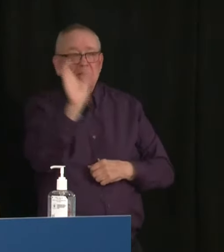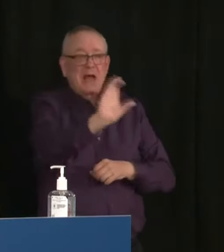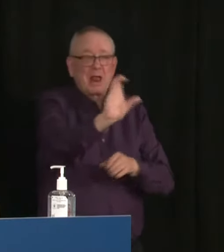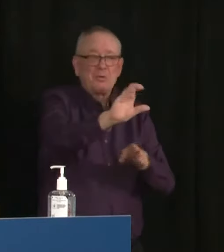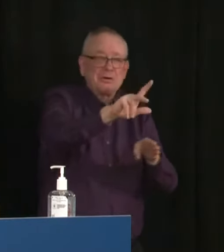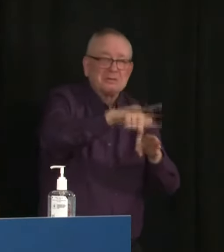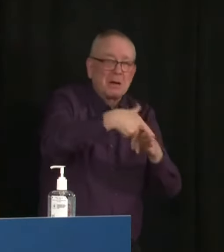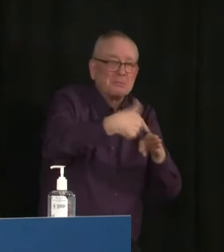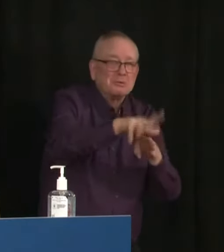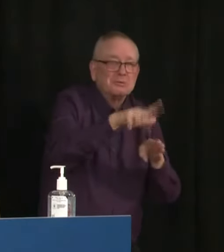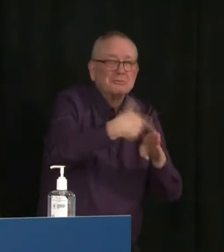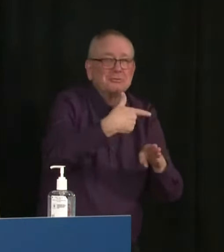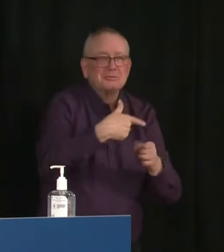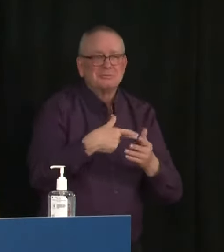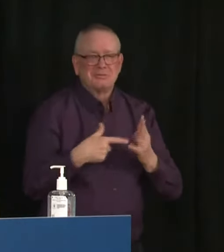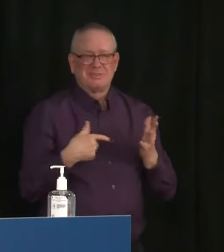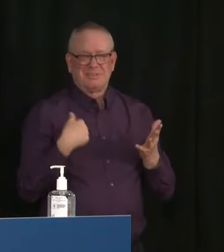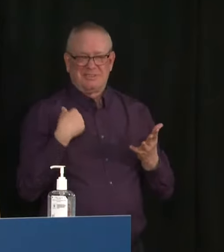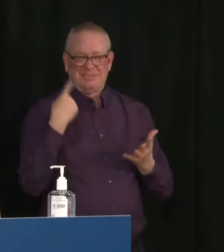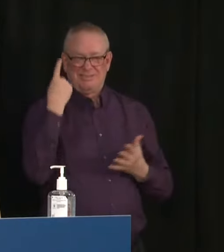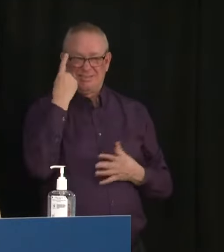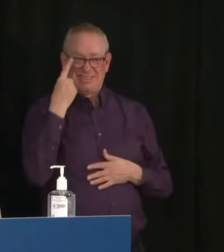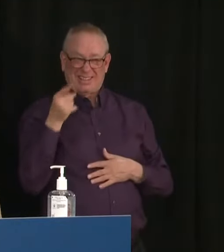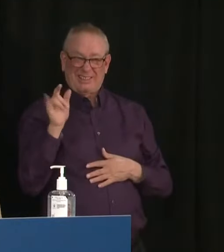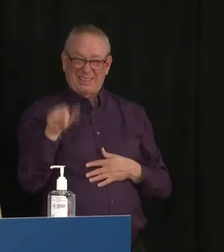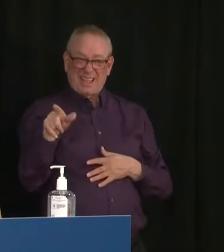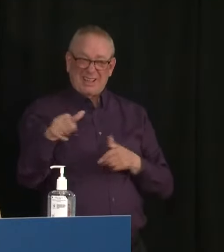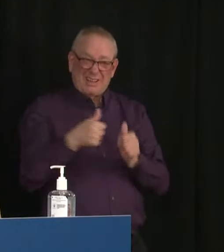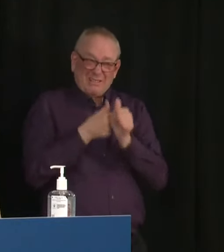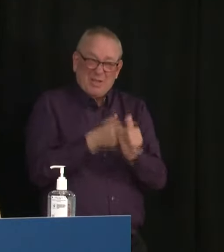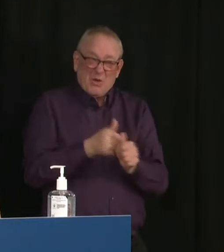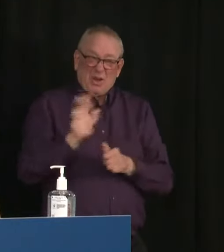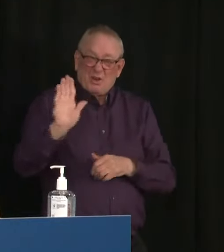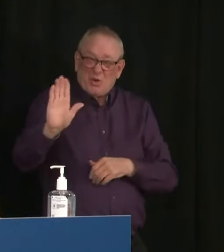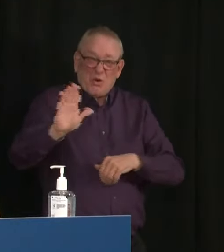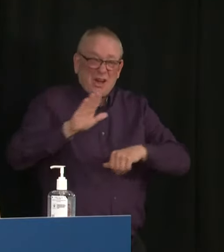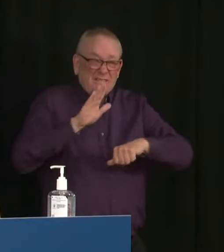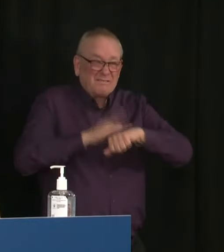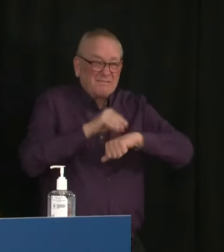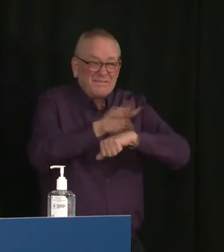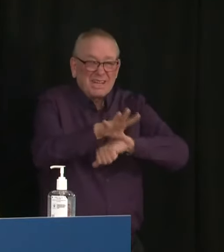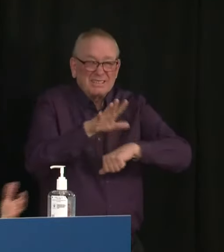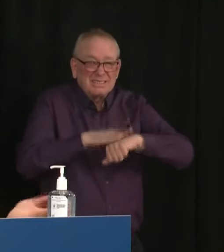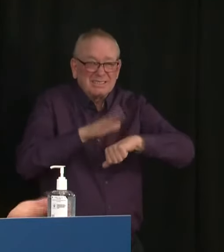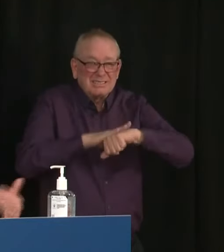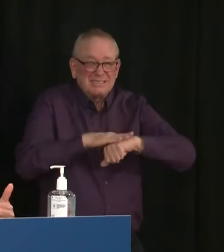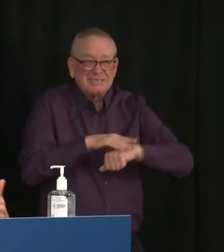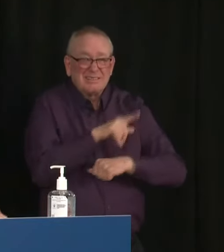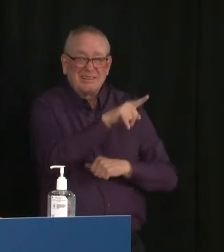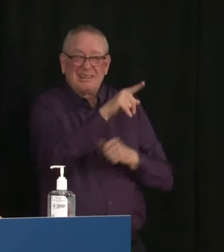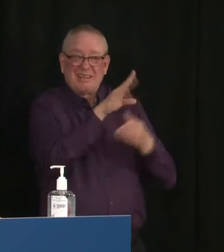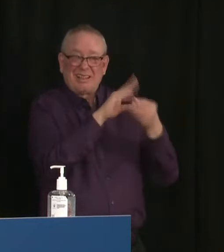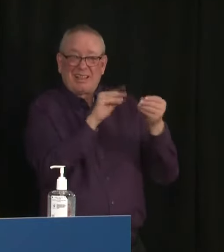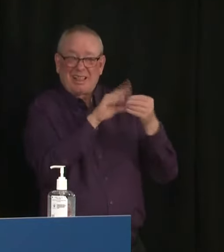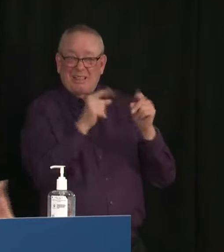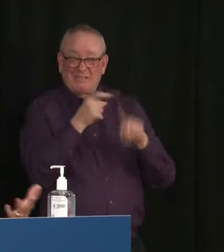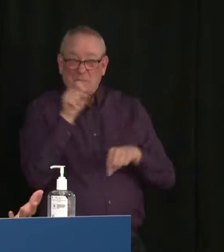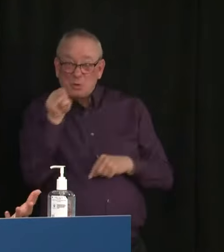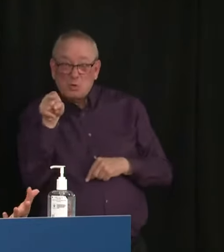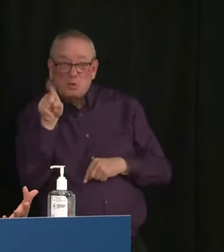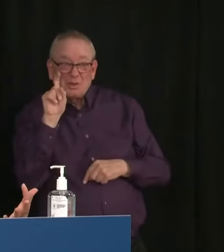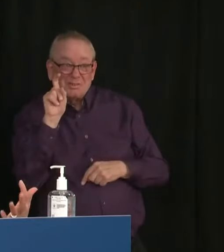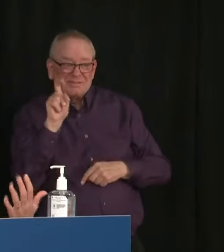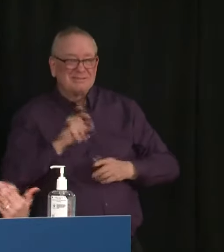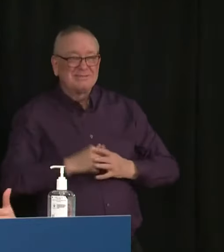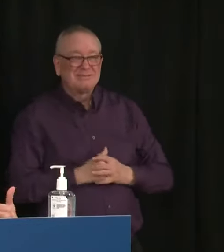your advice that the Premier is speaking on? I do believe it's important to factor in immunity post-infection to our